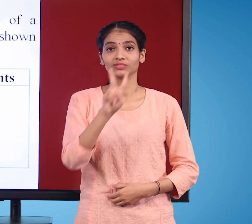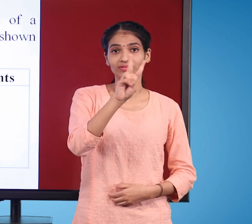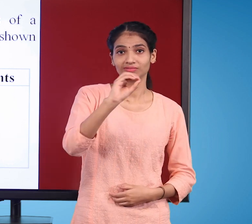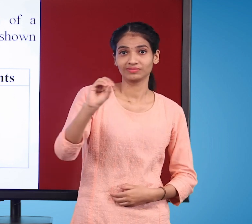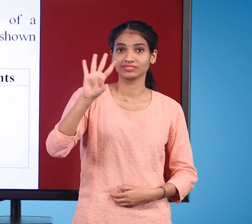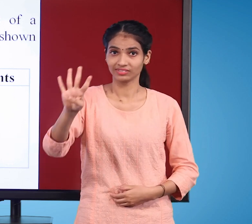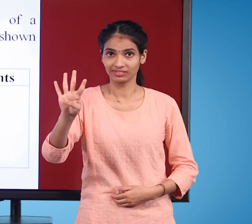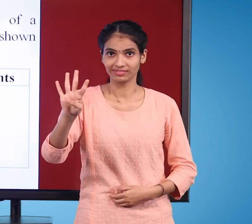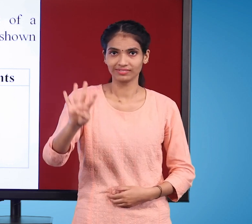2004,